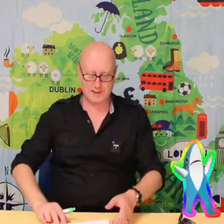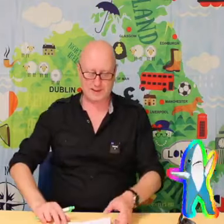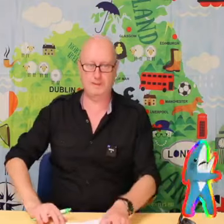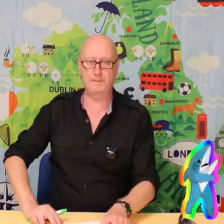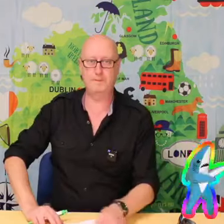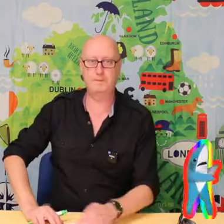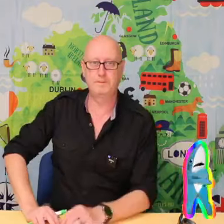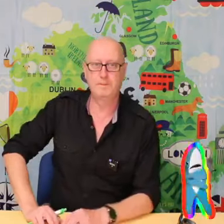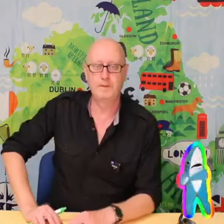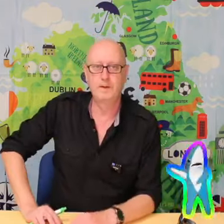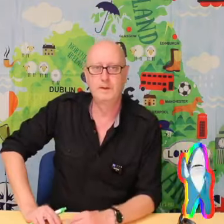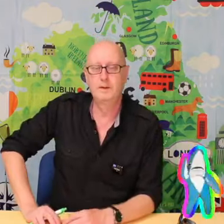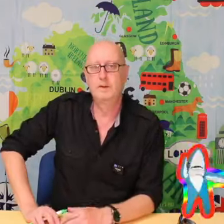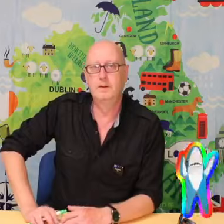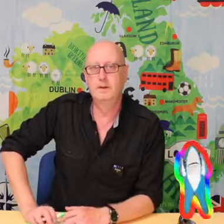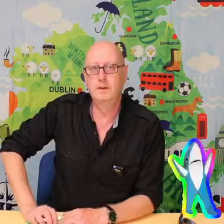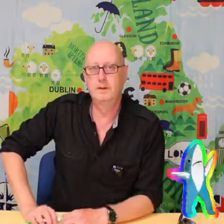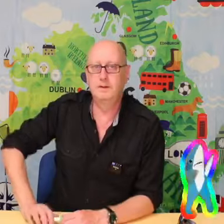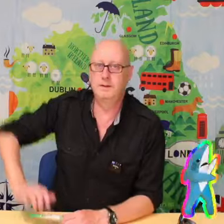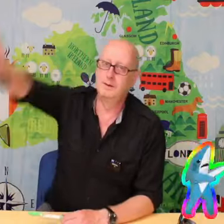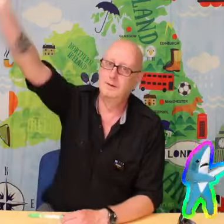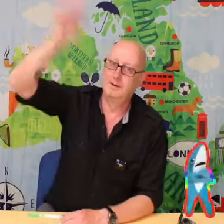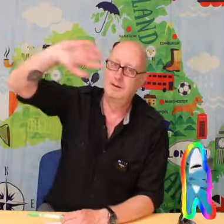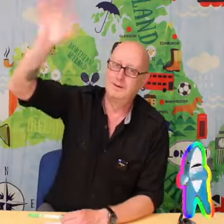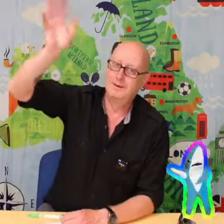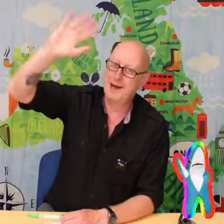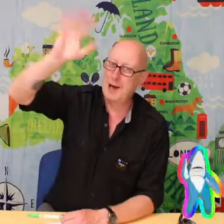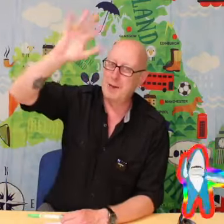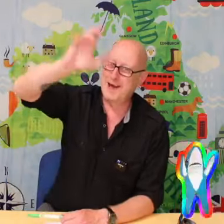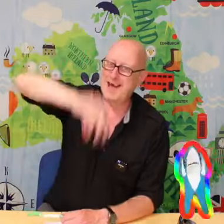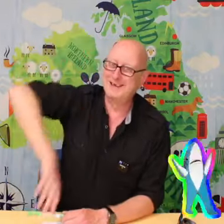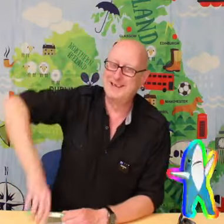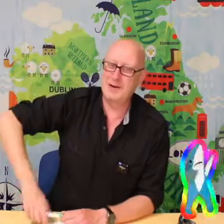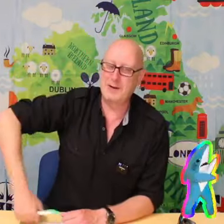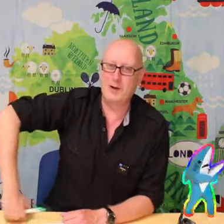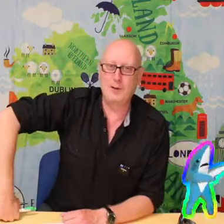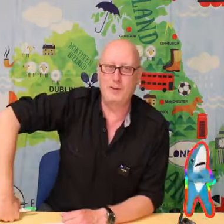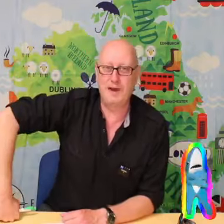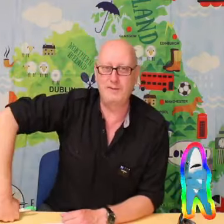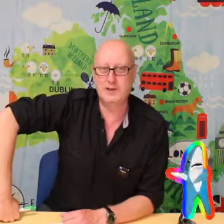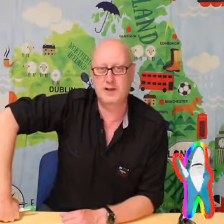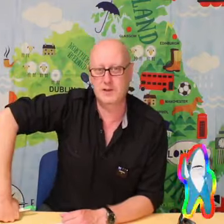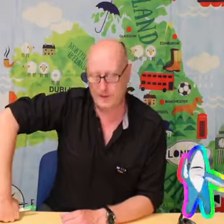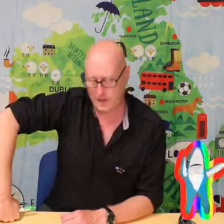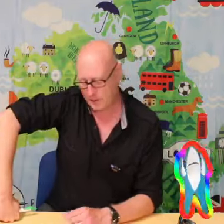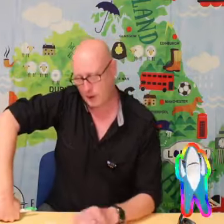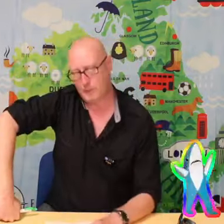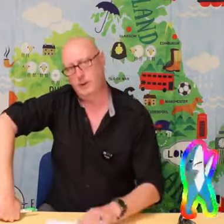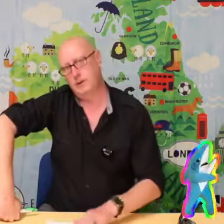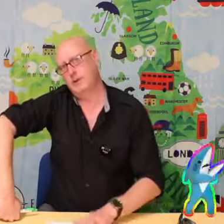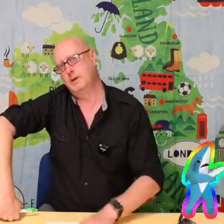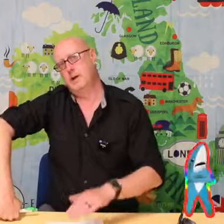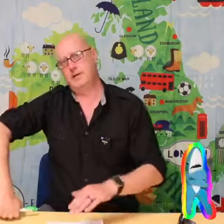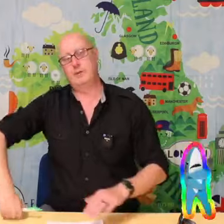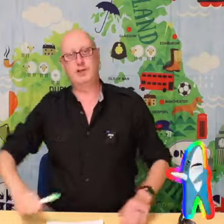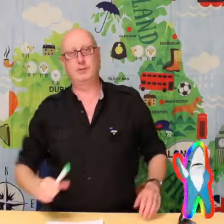Yes. Jackie's saying hello from Lara, Emma, Abby and Mark. Hello there. Hello there. Hope you're all behaving yourselves on the purple. I very much doubt you've